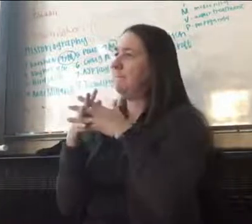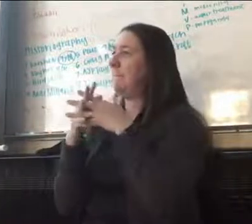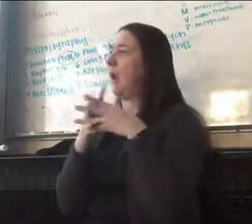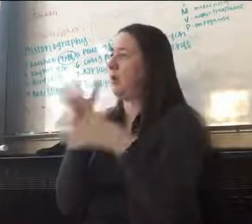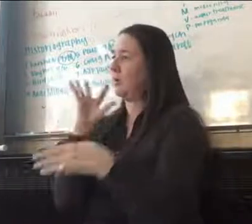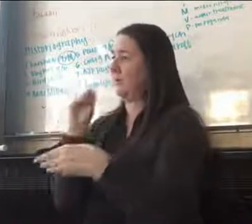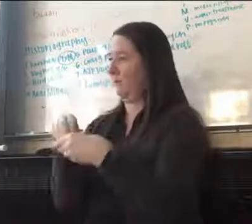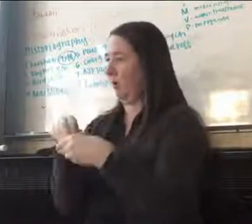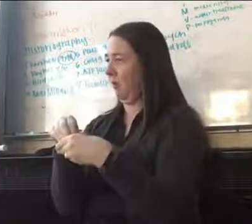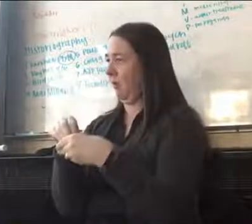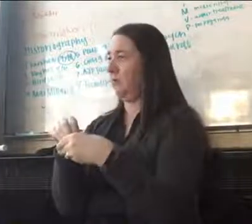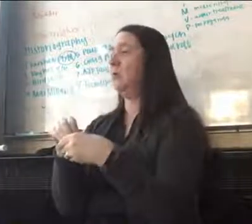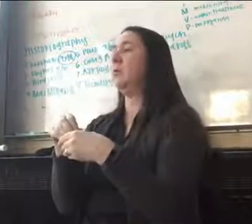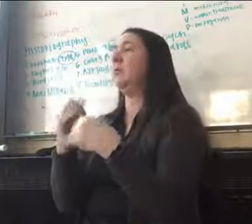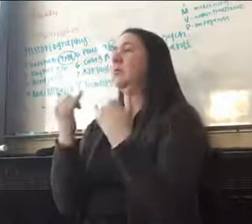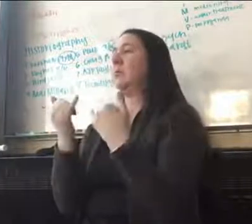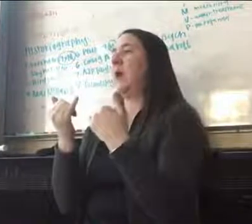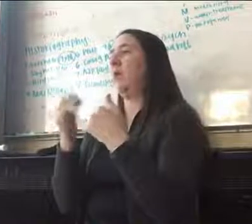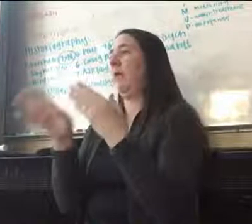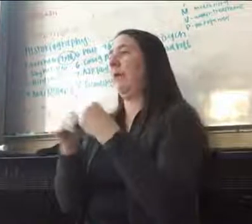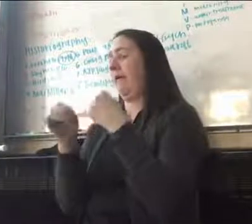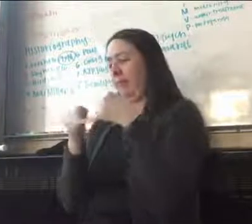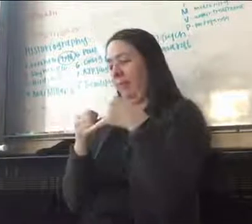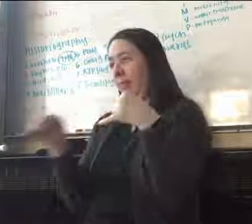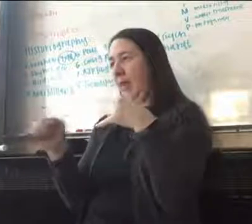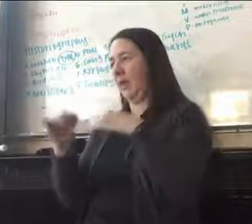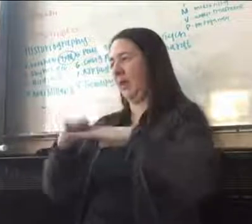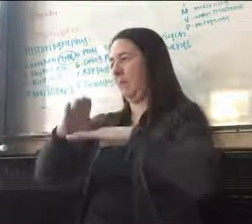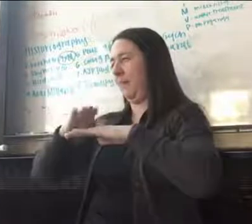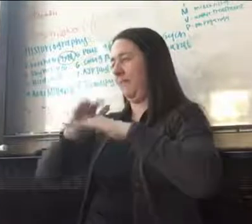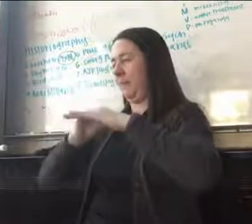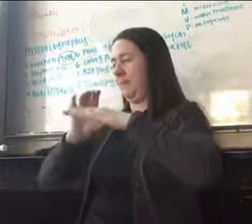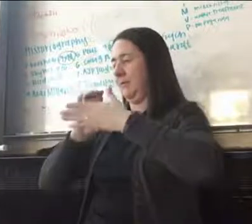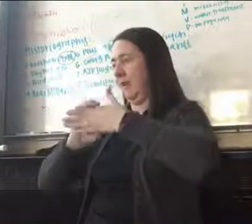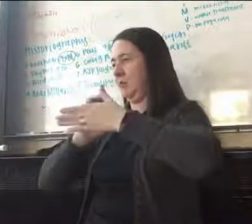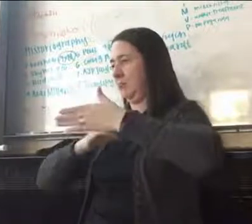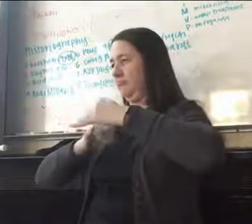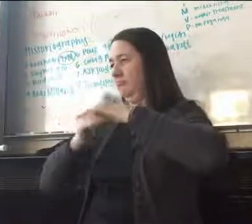you'll put a line above this section of your notes,